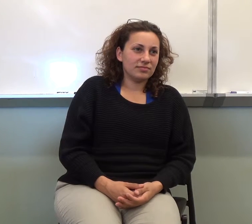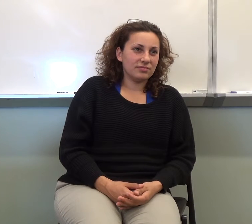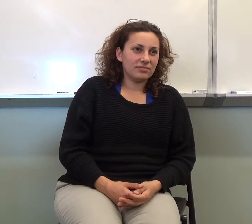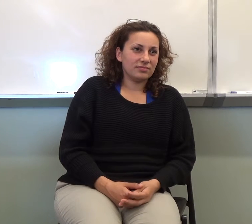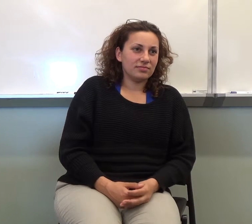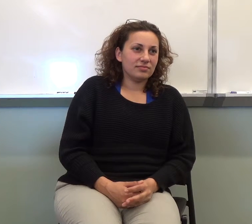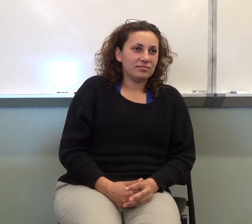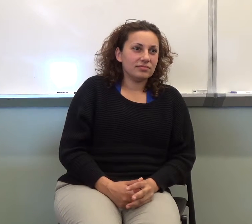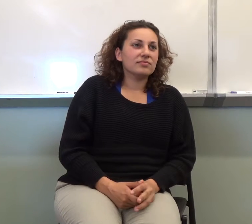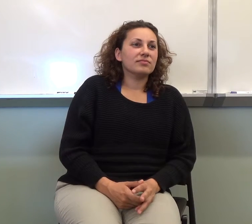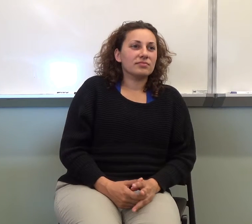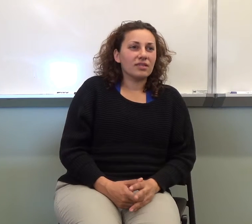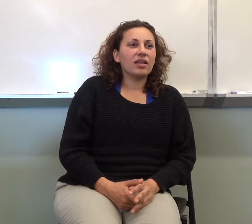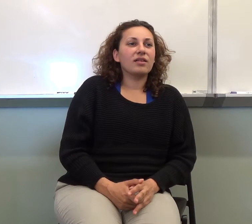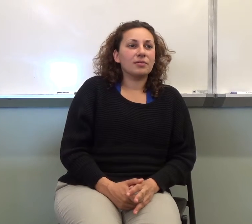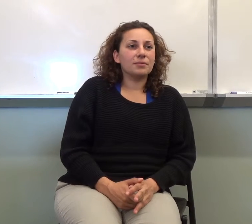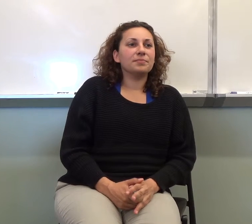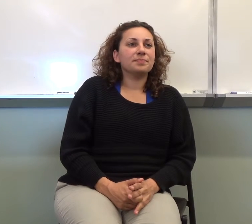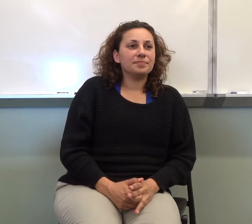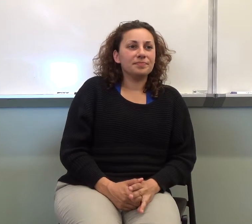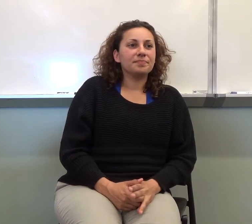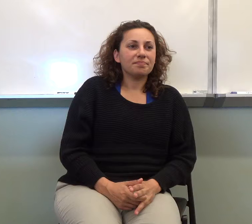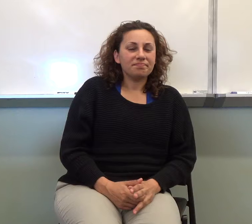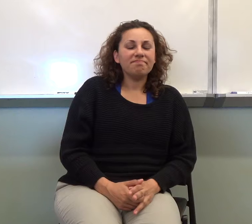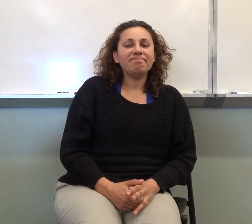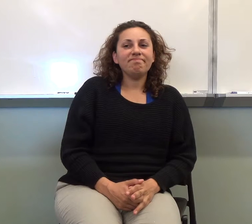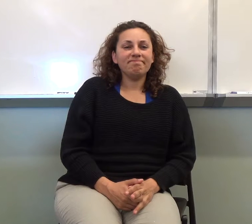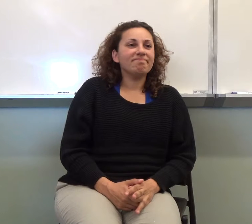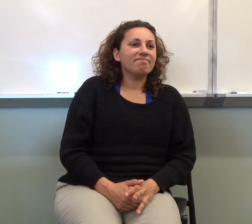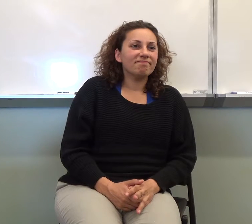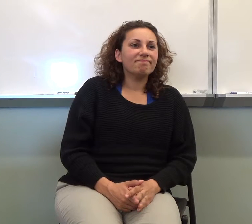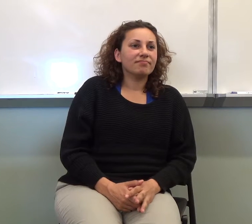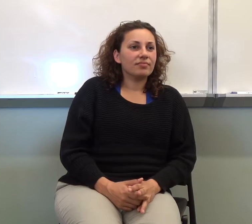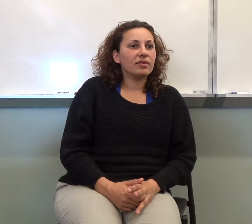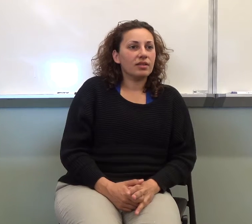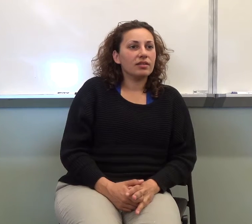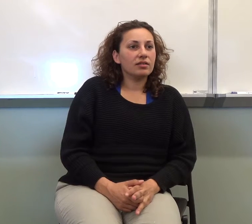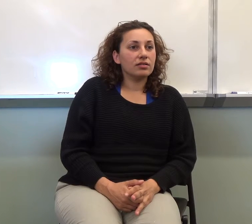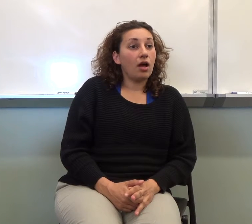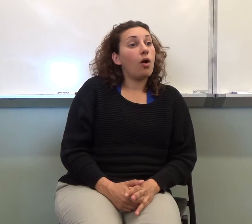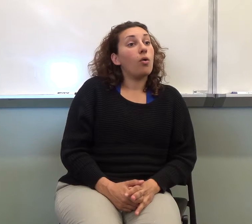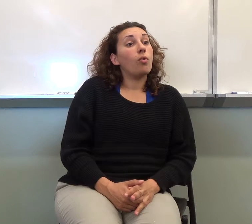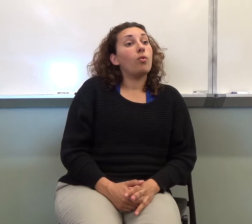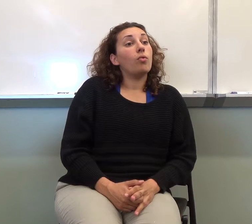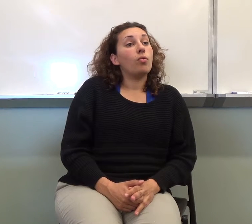in the number of elements in the event, rather, which is 4, divided by the number of elements in the sample space,